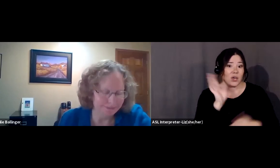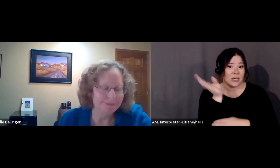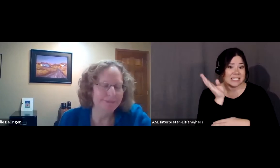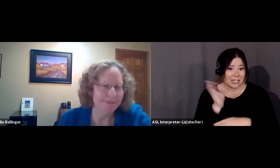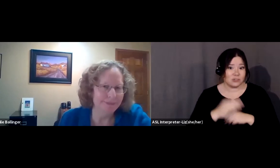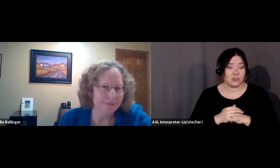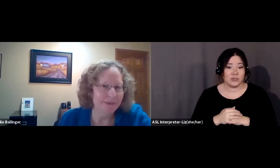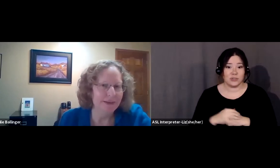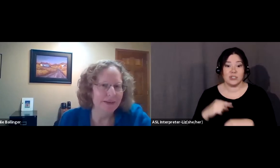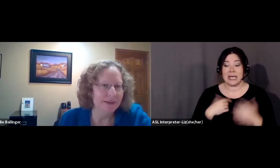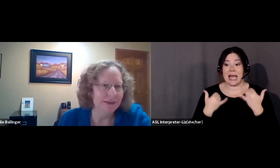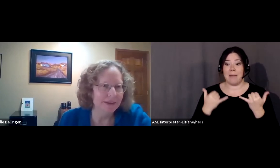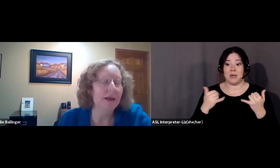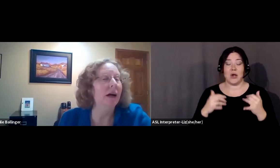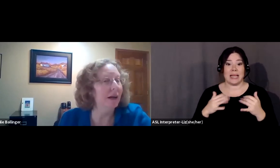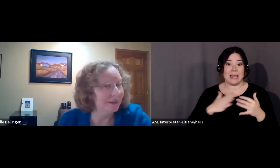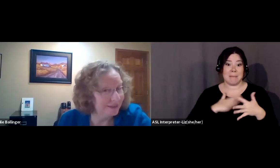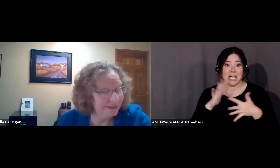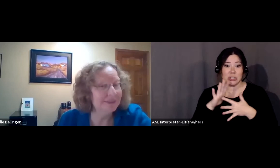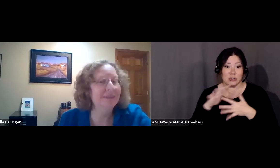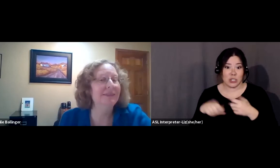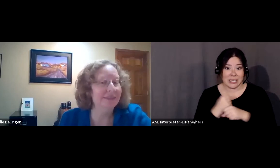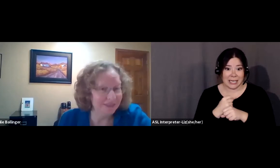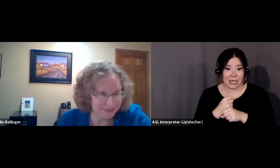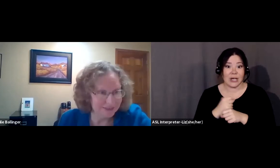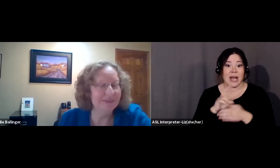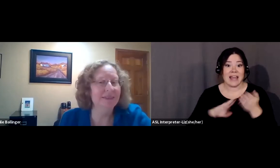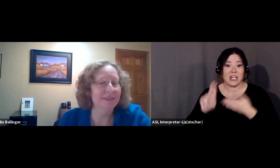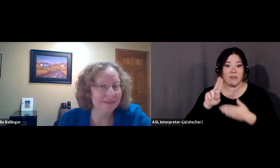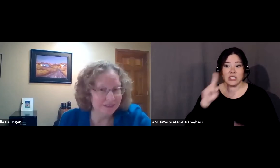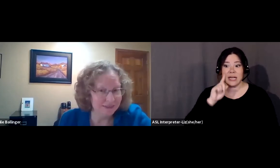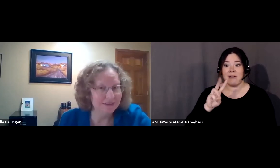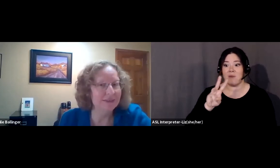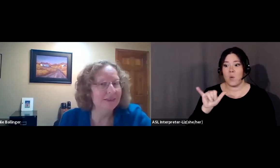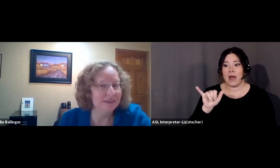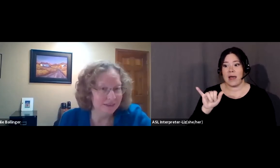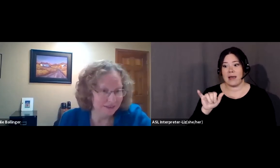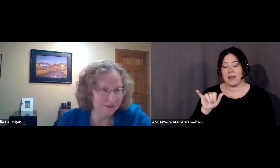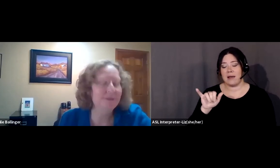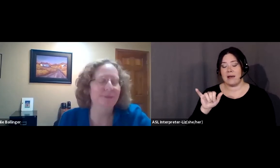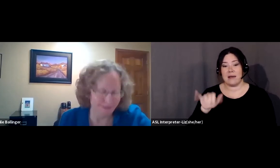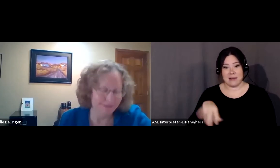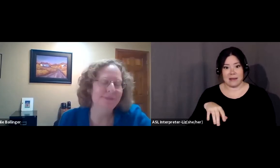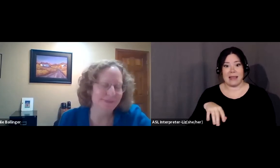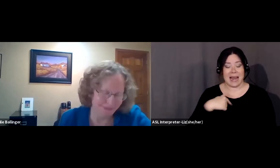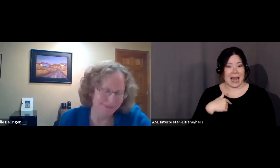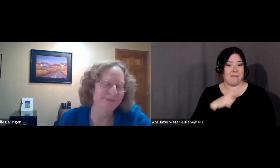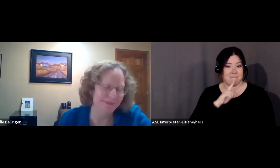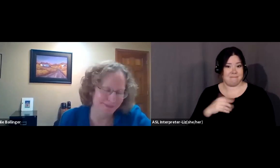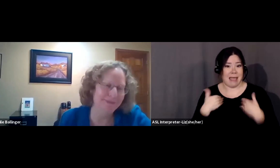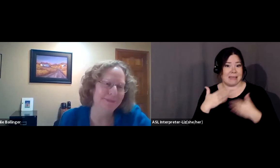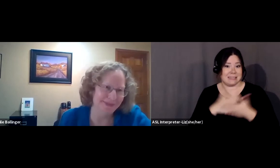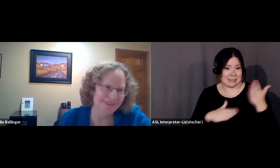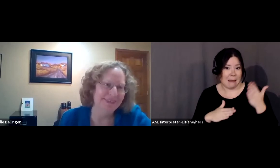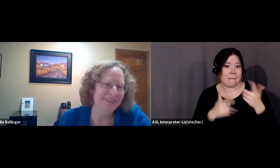am currently in my junior year at the University of Wyoming, and I definitely have had some interesting conversations with